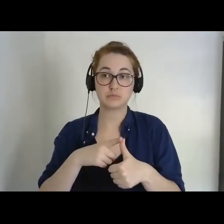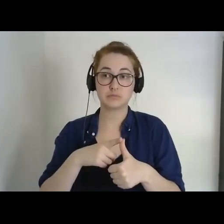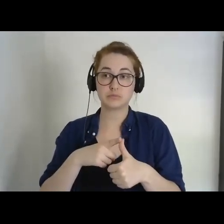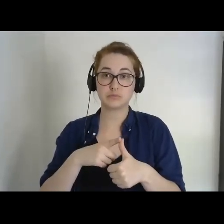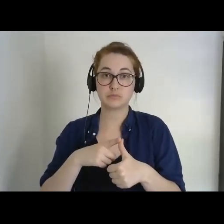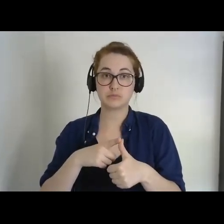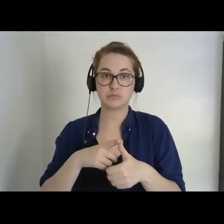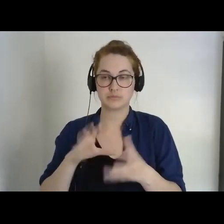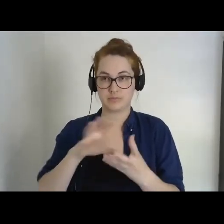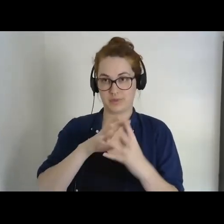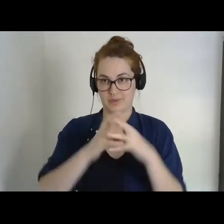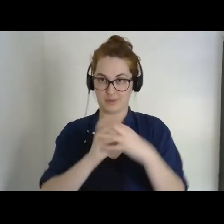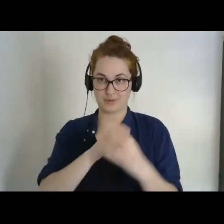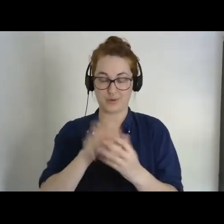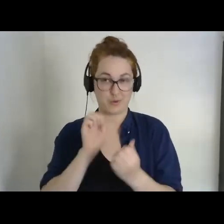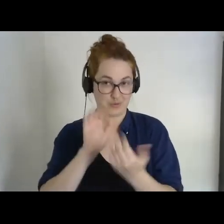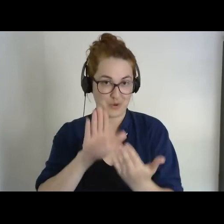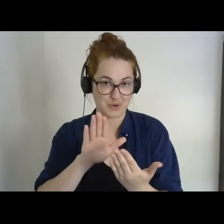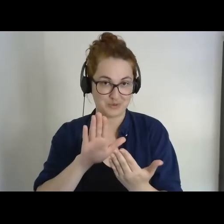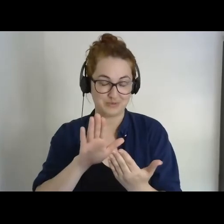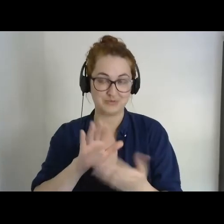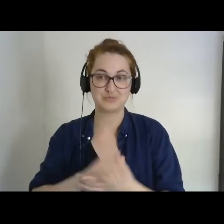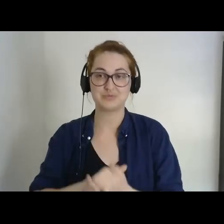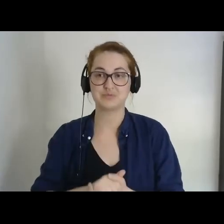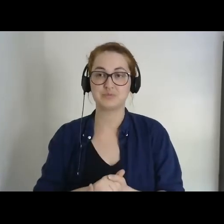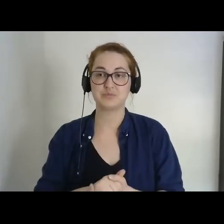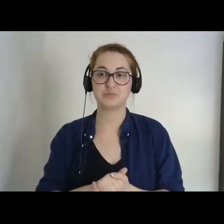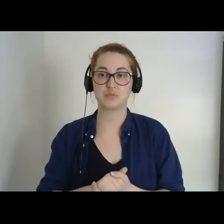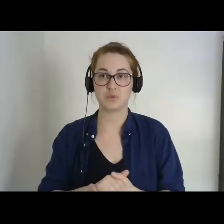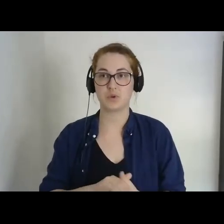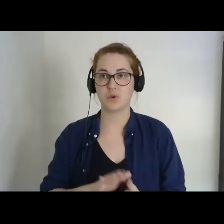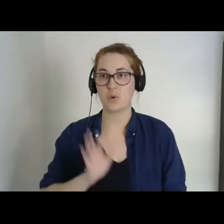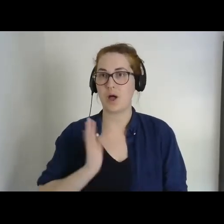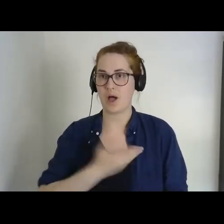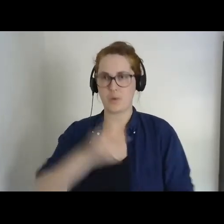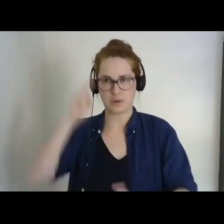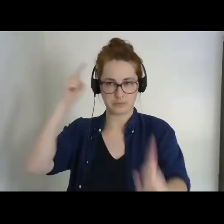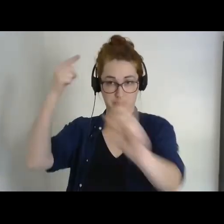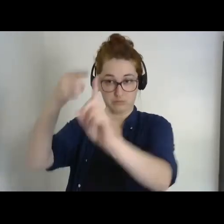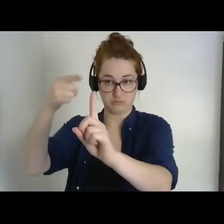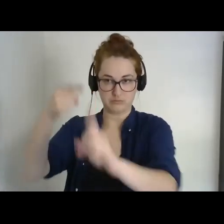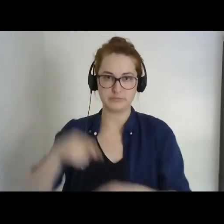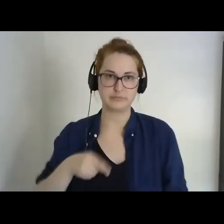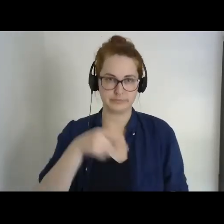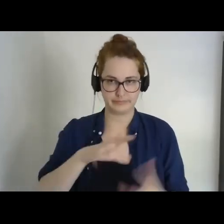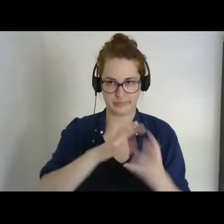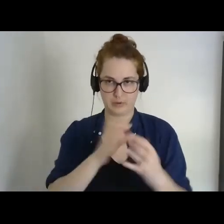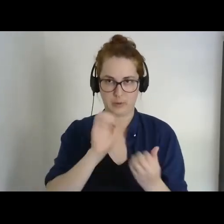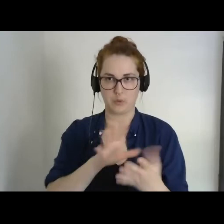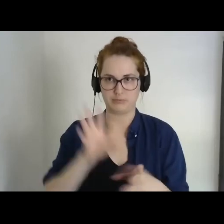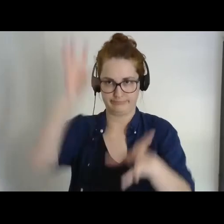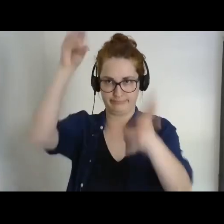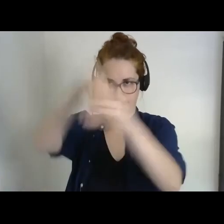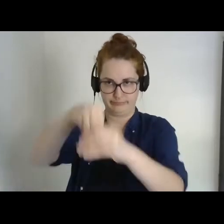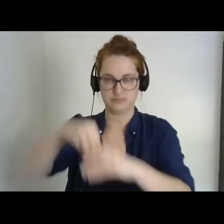Arch takes an intersectional approach. So this is actually part of our mission statement at Arch, to address the heightened disadvantage